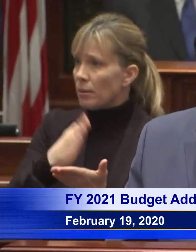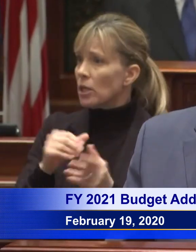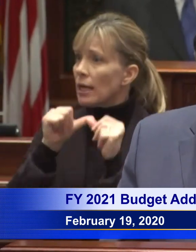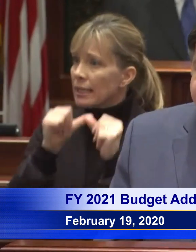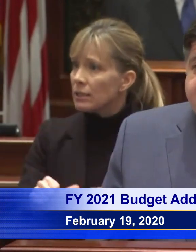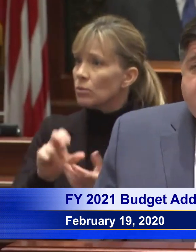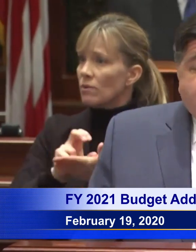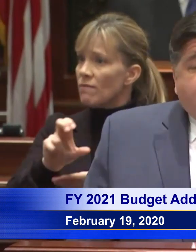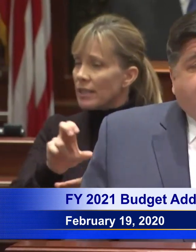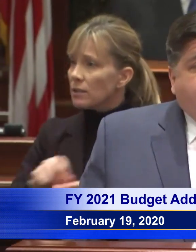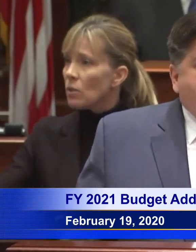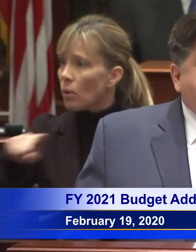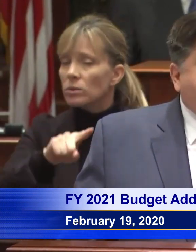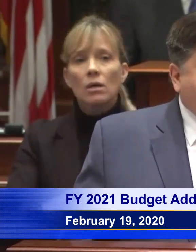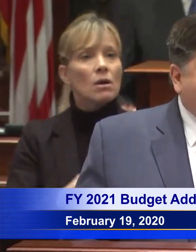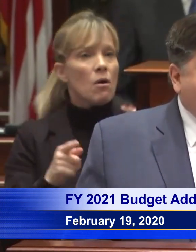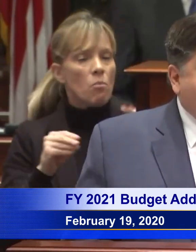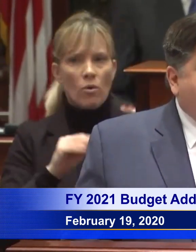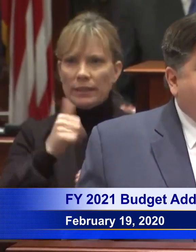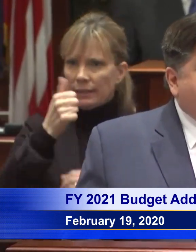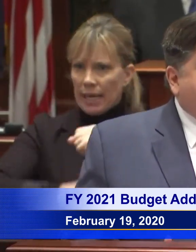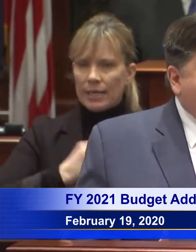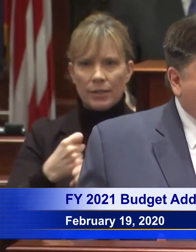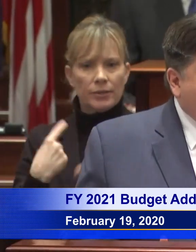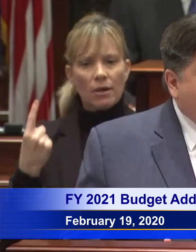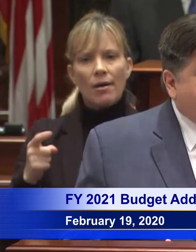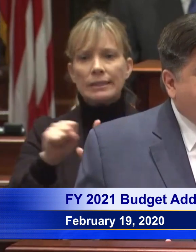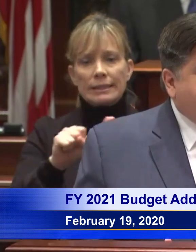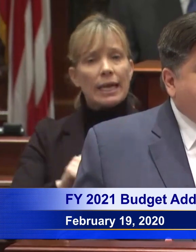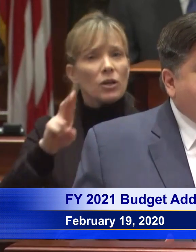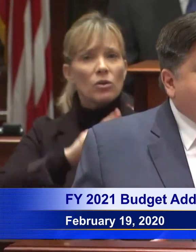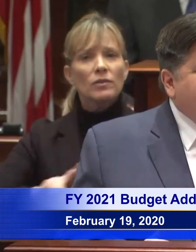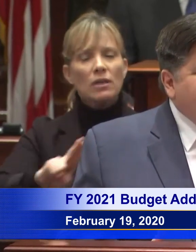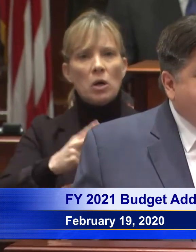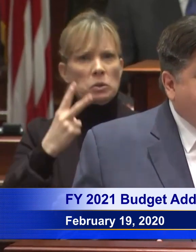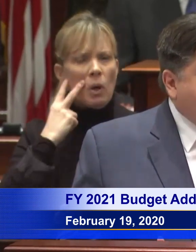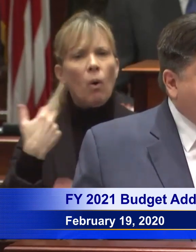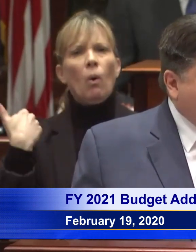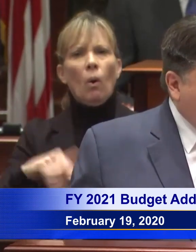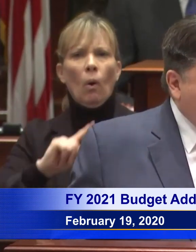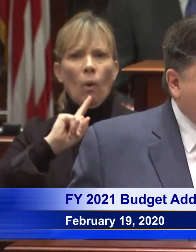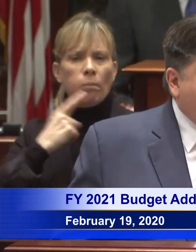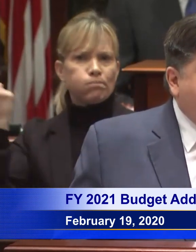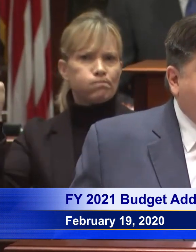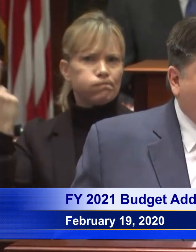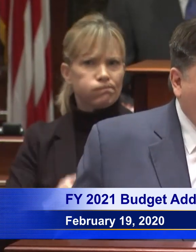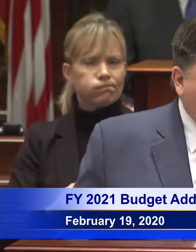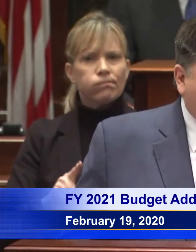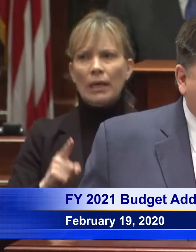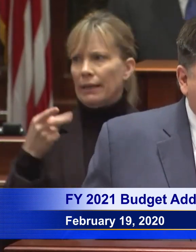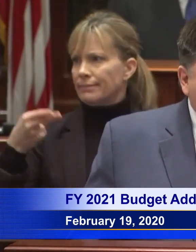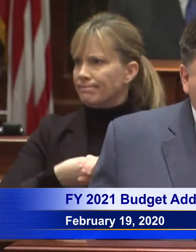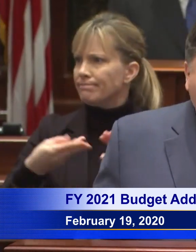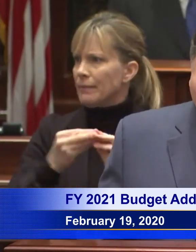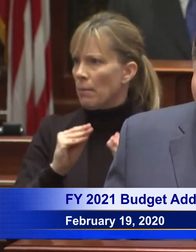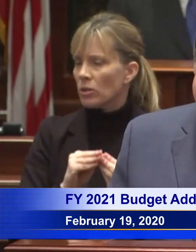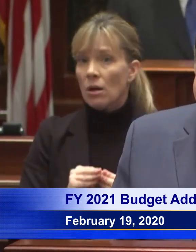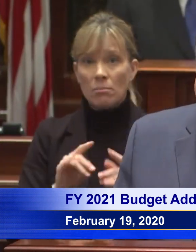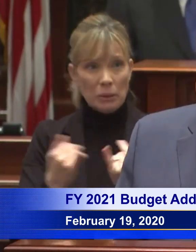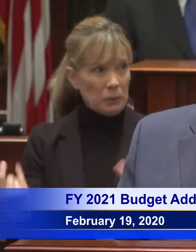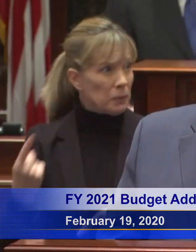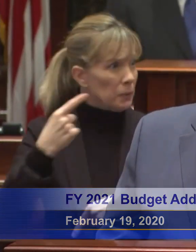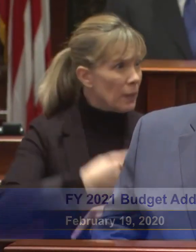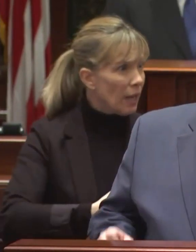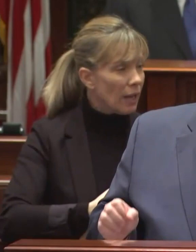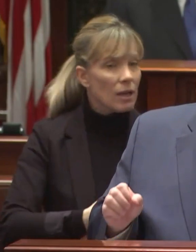those investments. For more than a decade, our state universities saw significant declines in enrollment. But